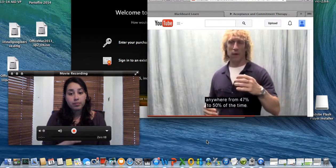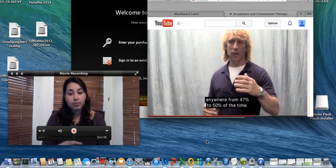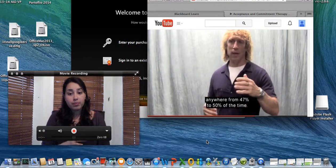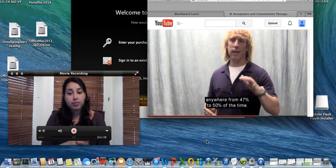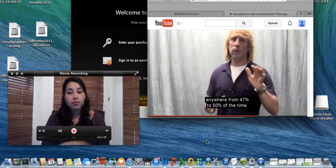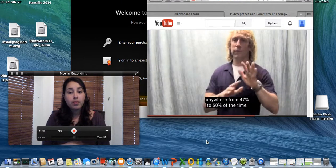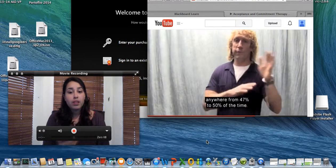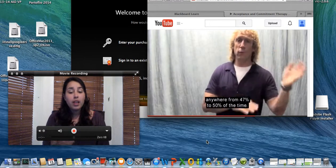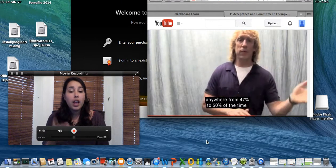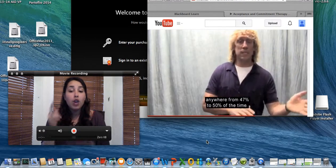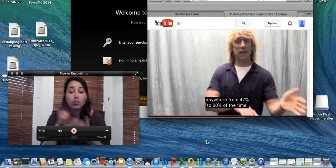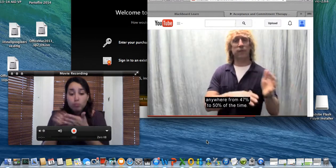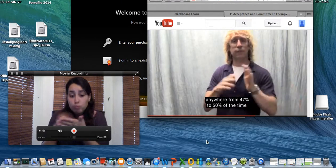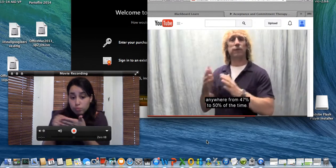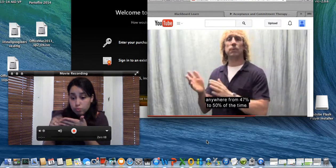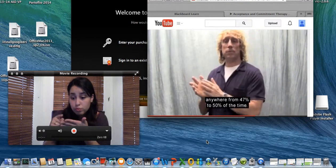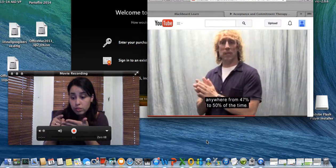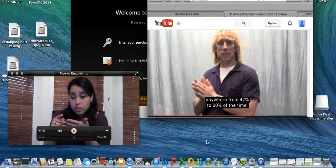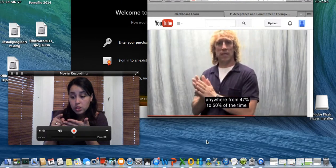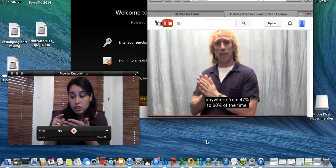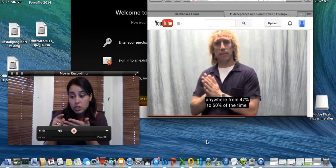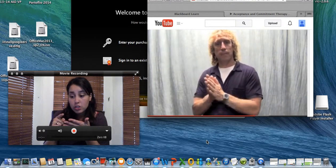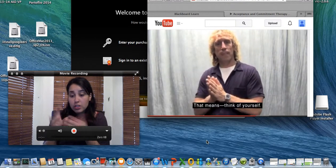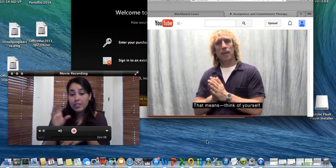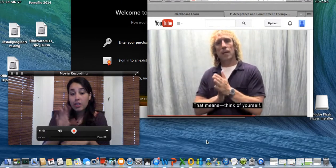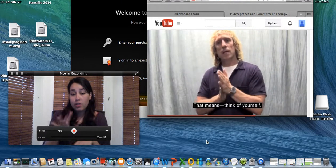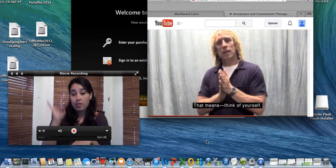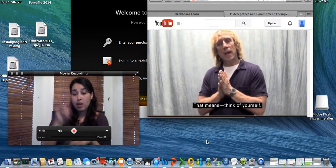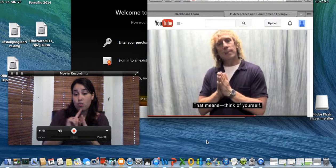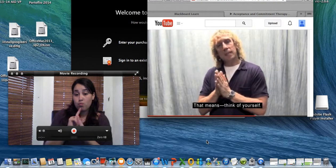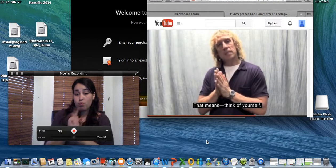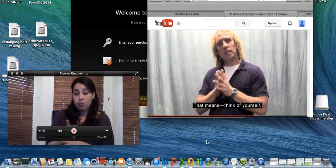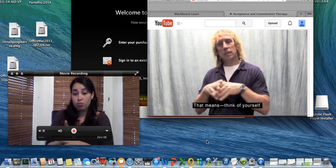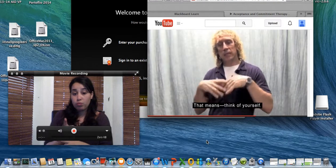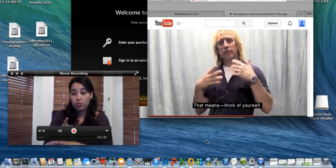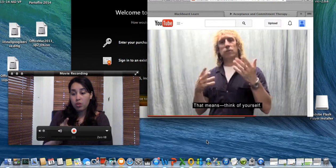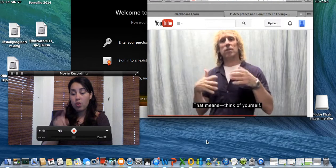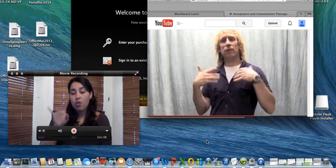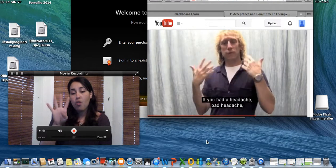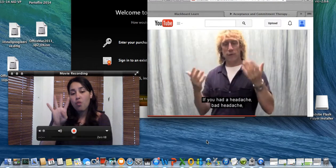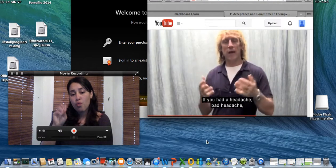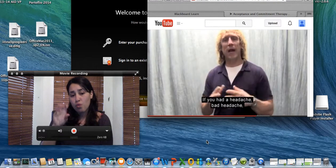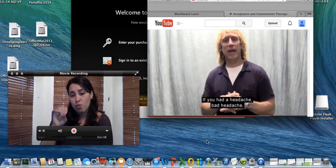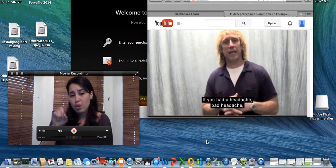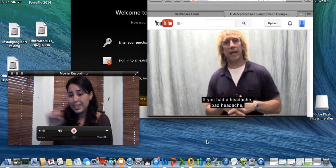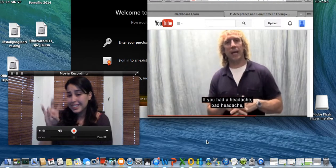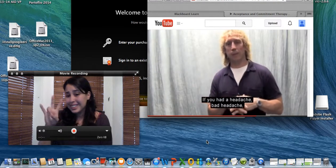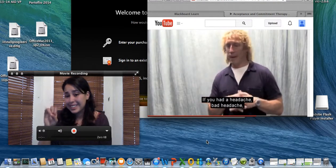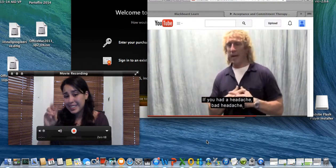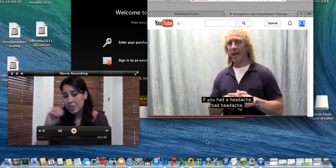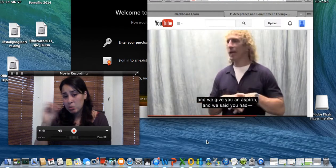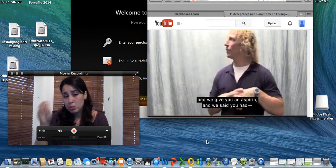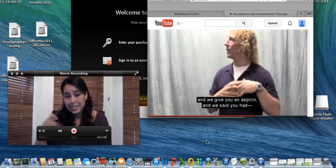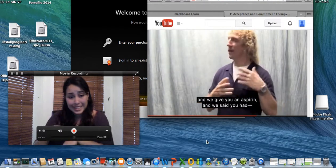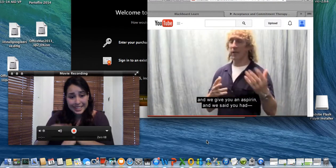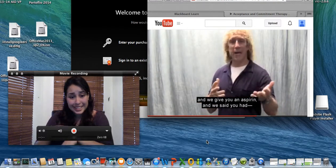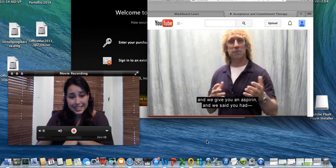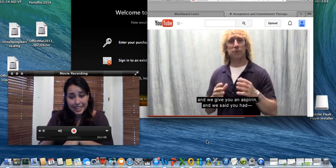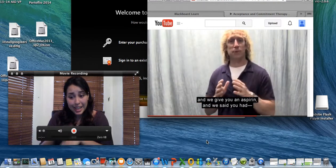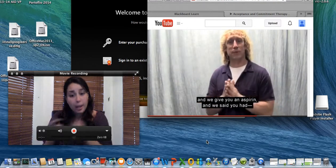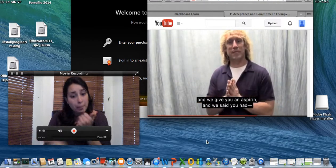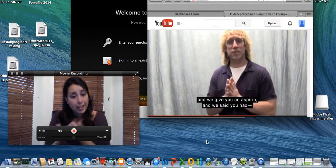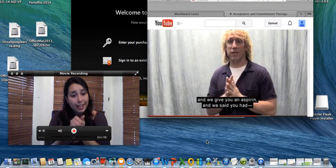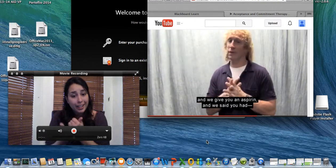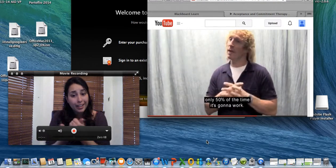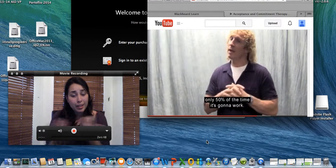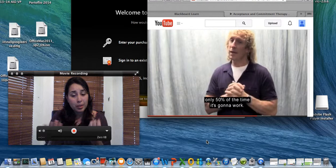effective anywhere from 47 to 50% of the time. That means, think of yourself, if you had a bad headache, and we give you an